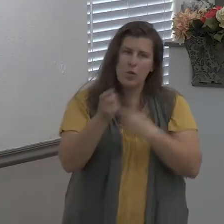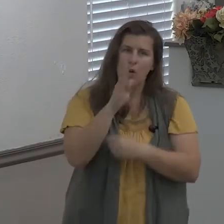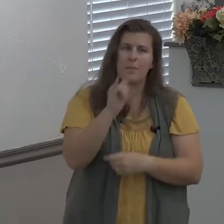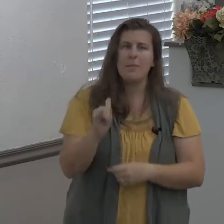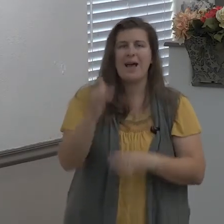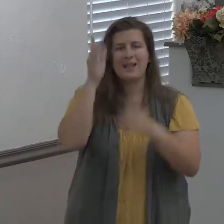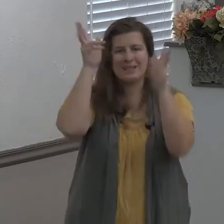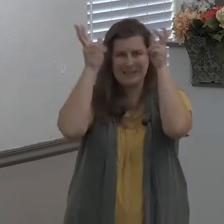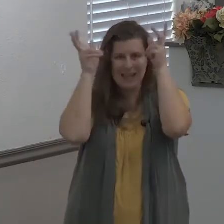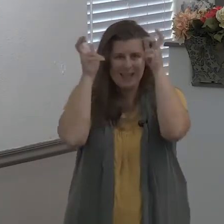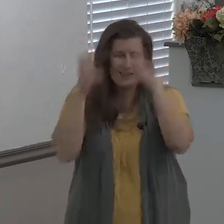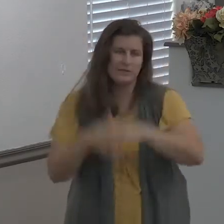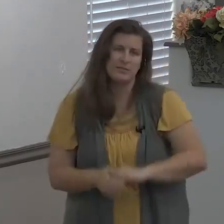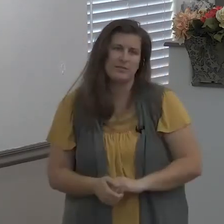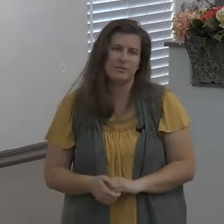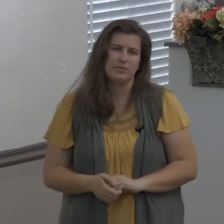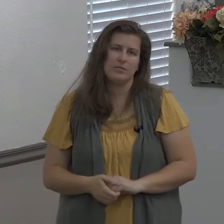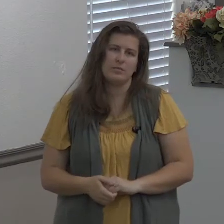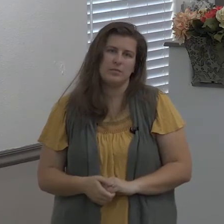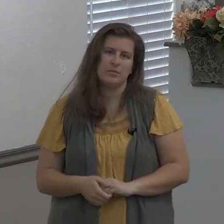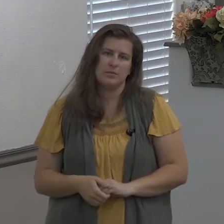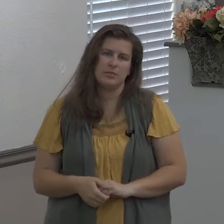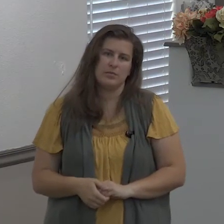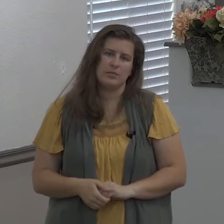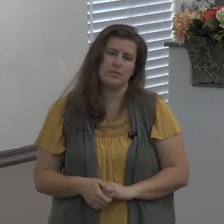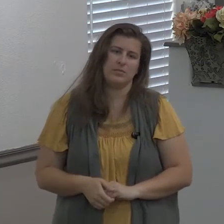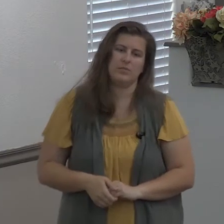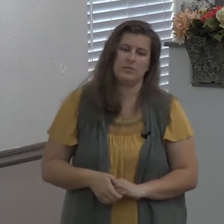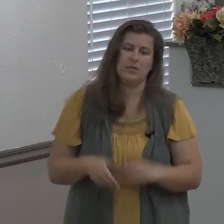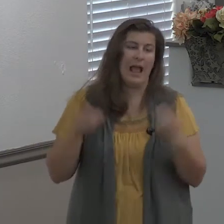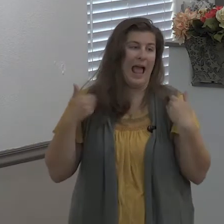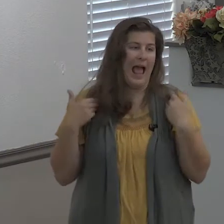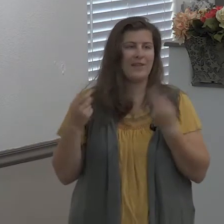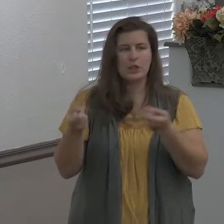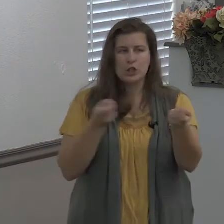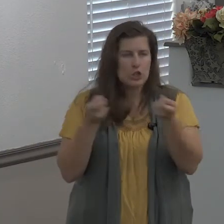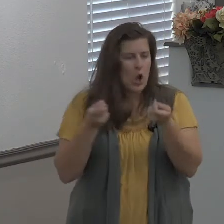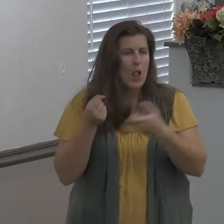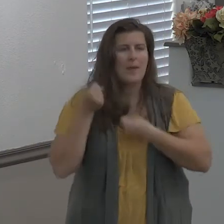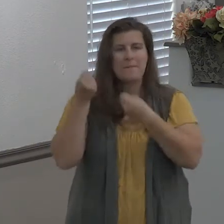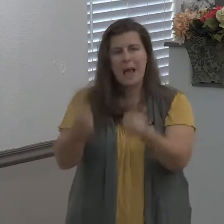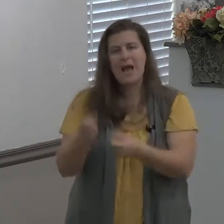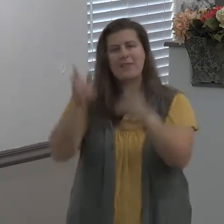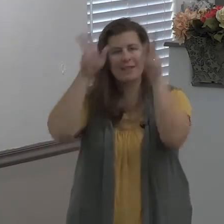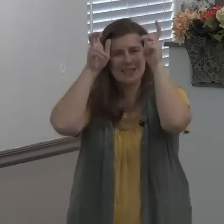president, many of our politicians are being manipulated by Satan.